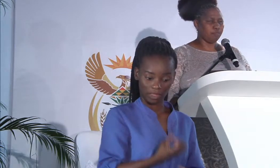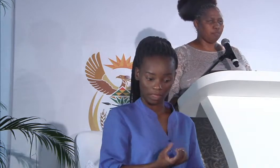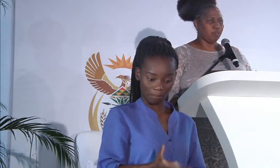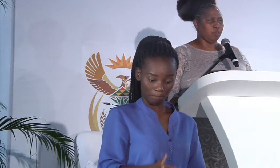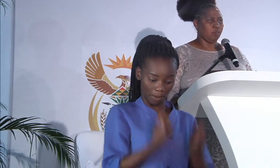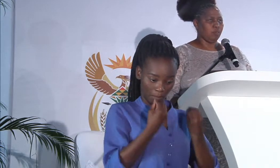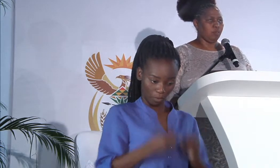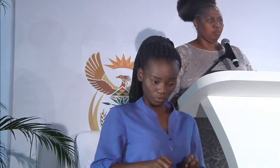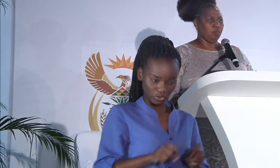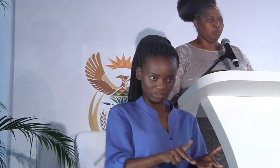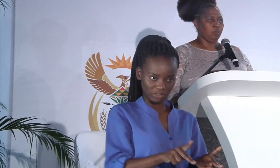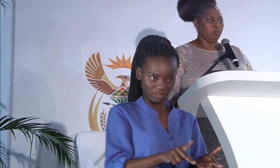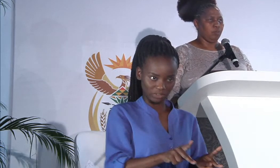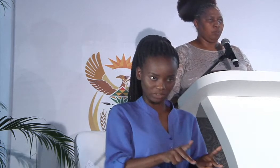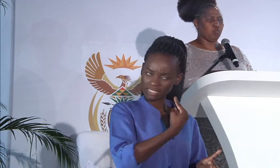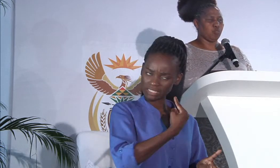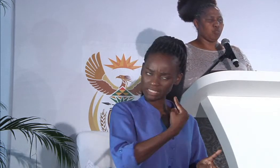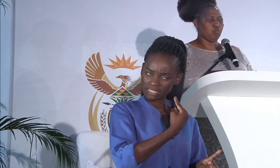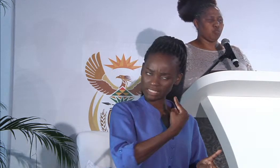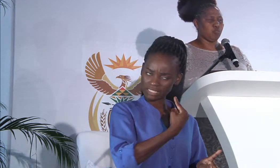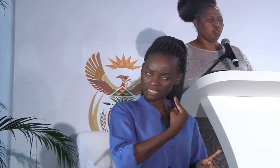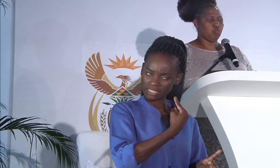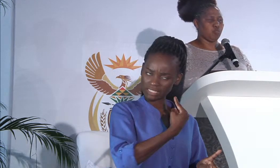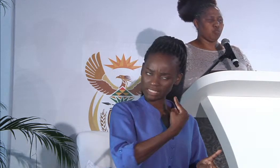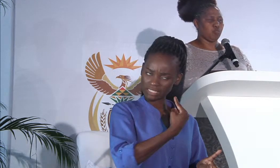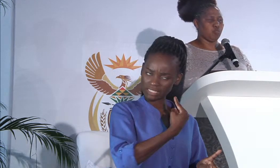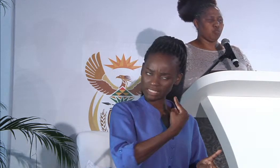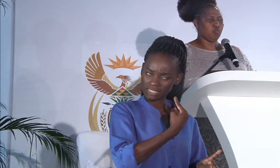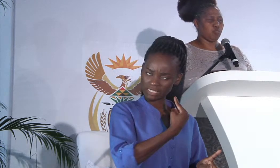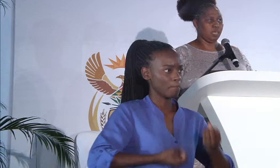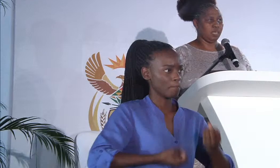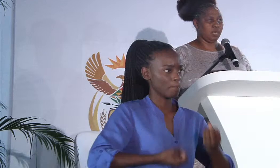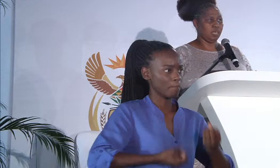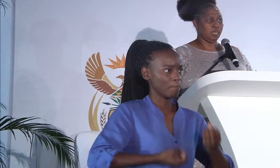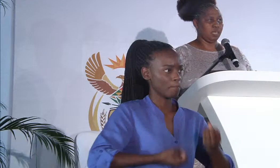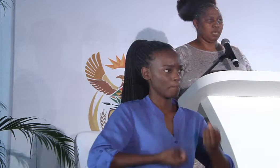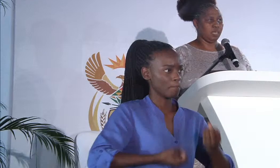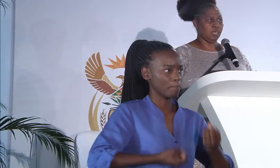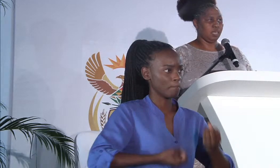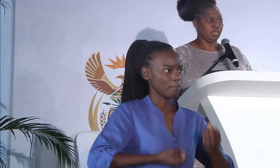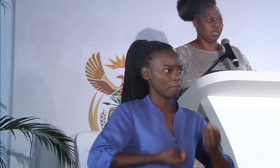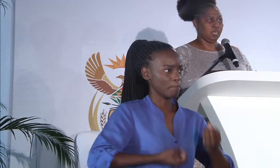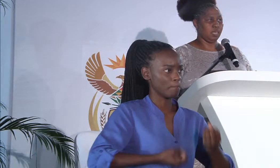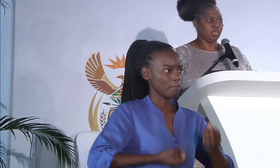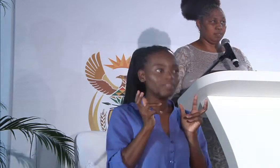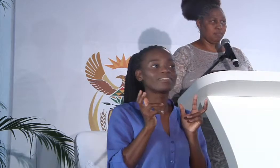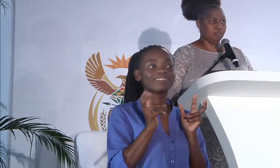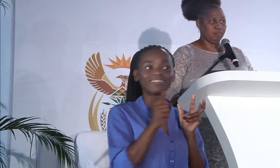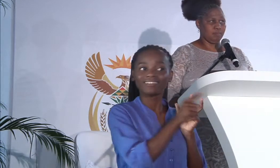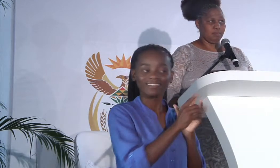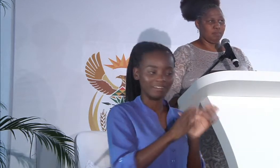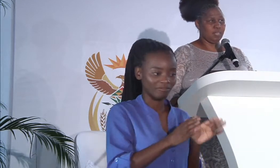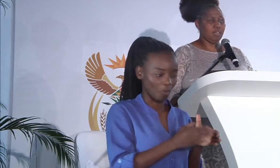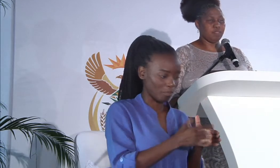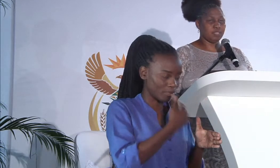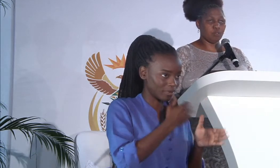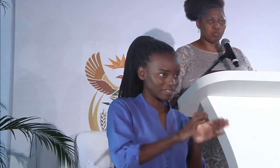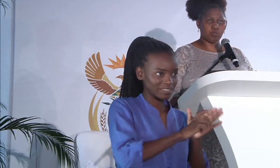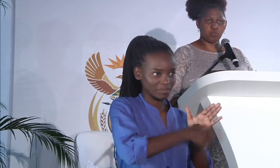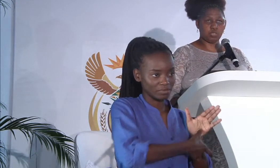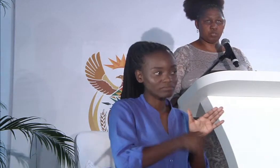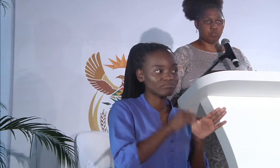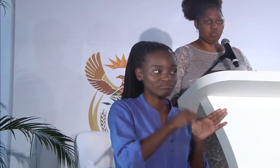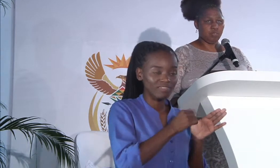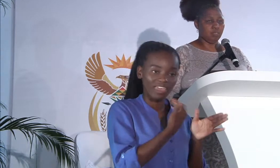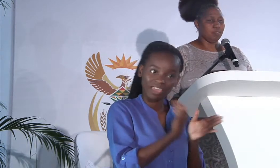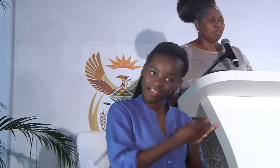yourself, to be heard, it's the sector on disability. They have a thing or two to